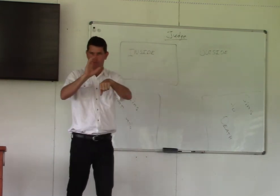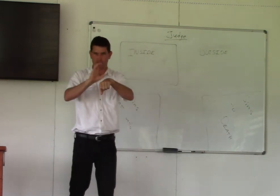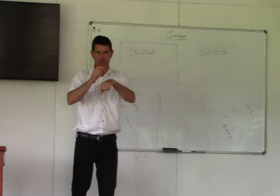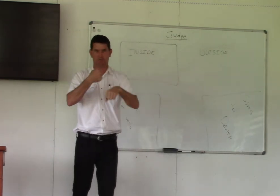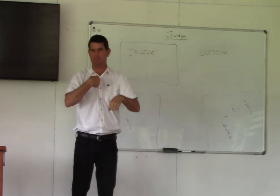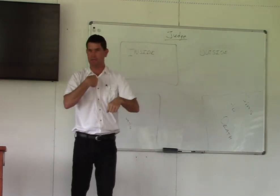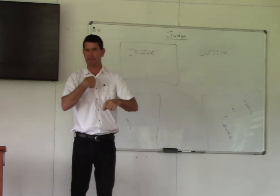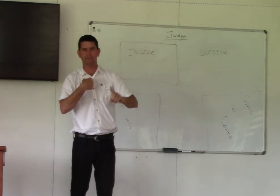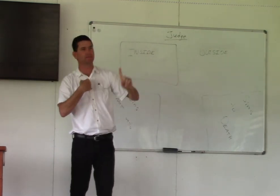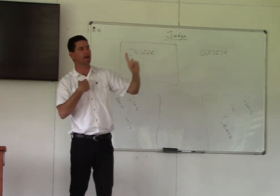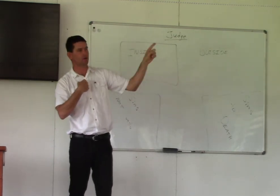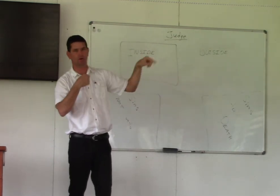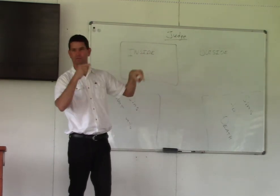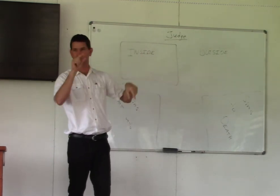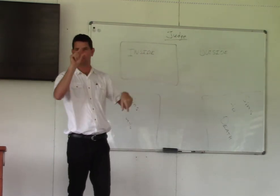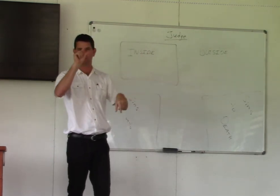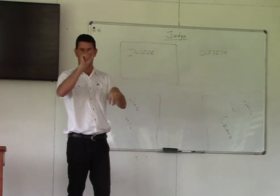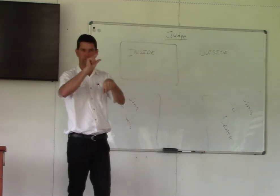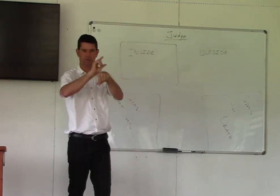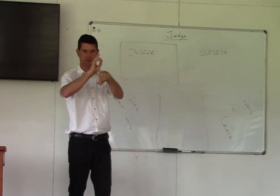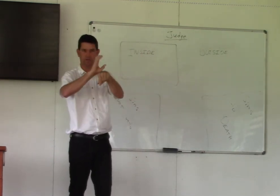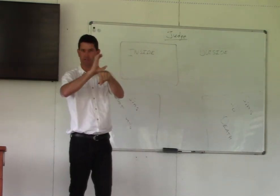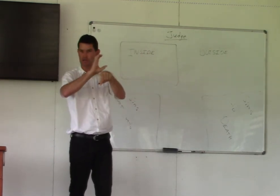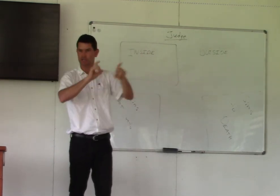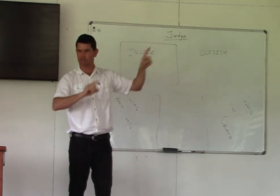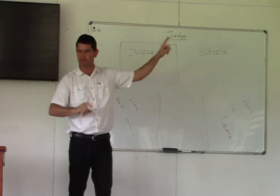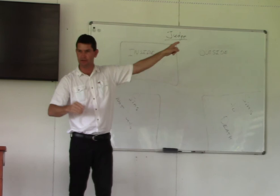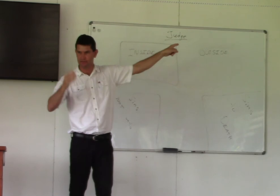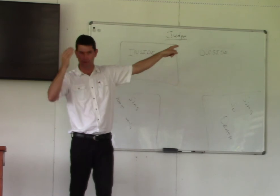Church. Me, I go Greenville Church. You know.